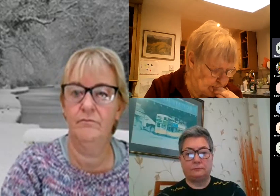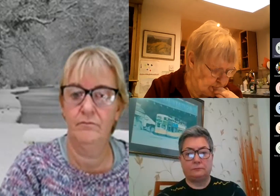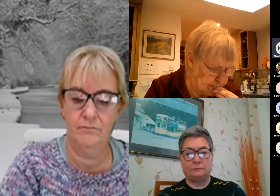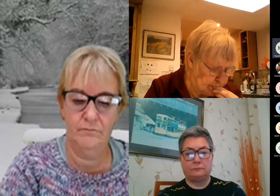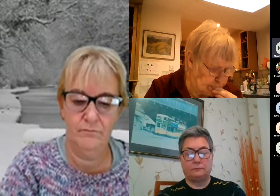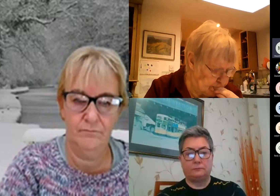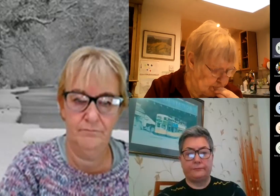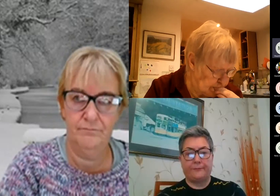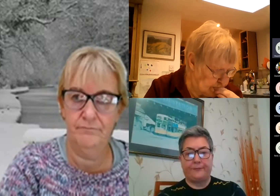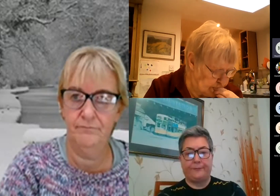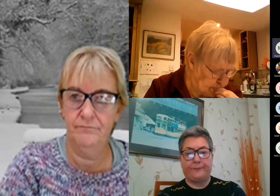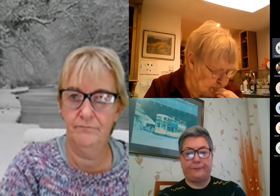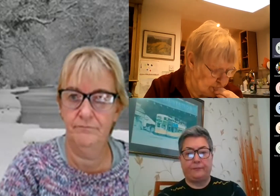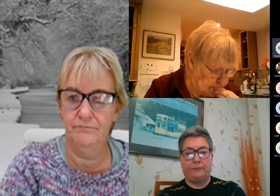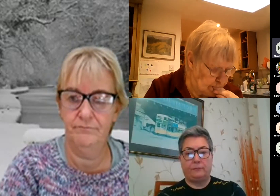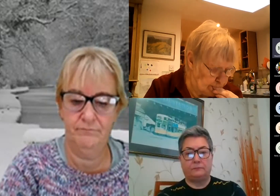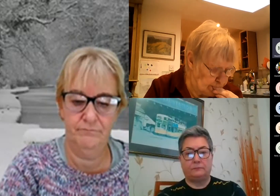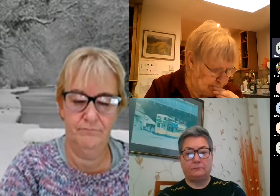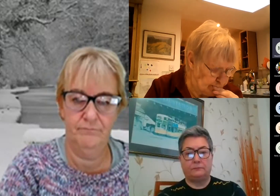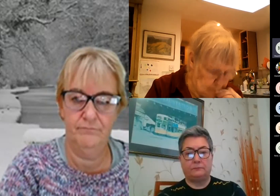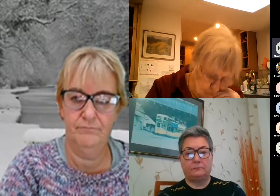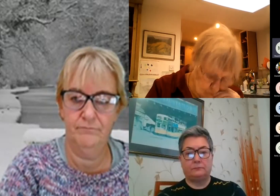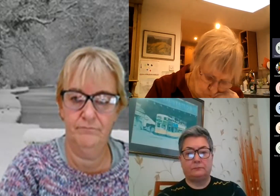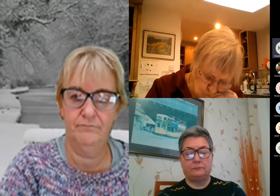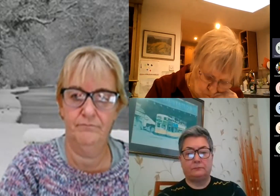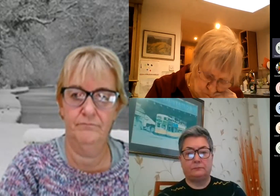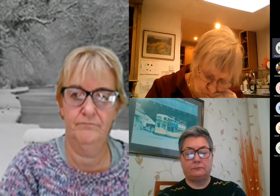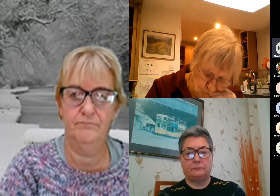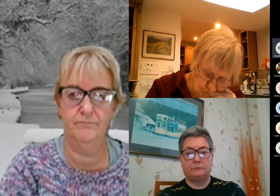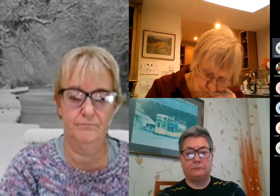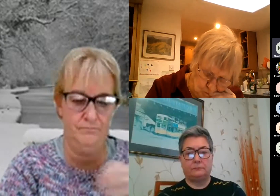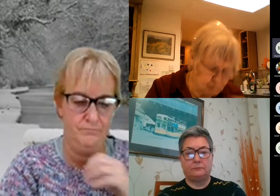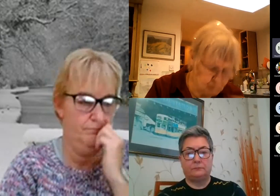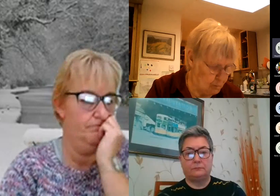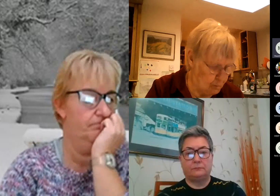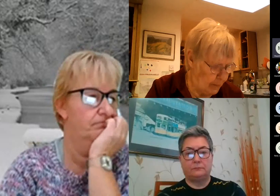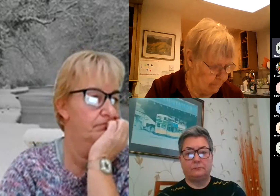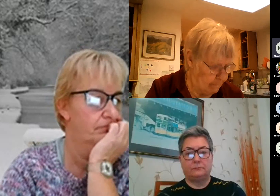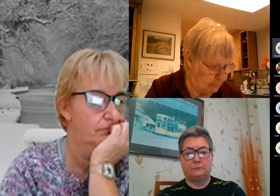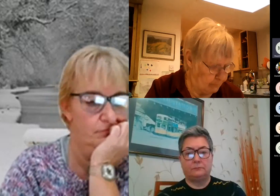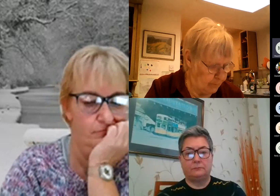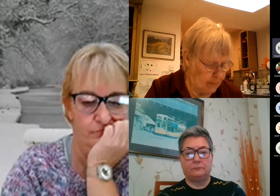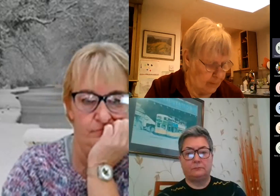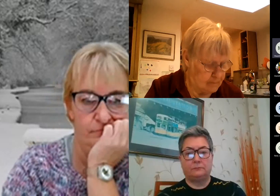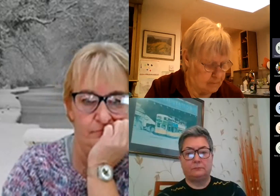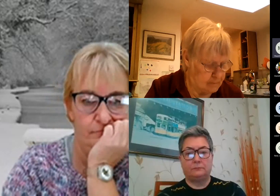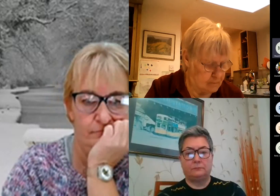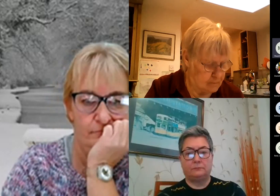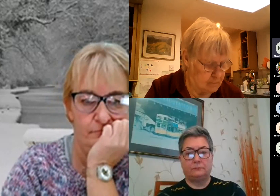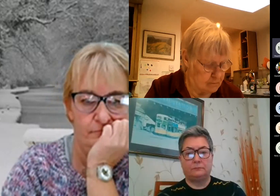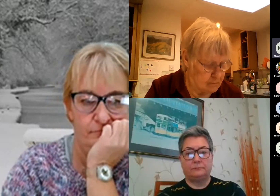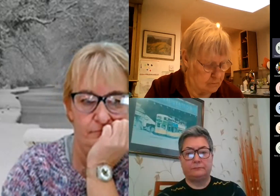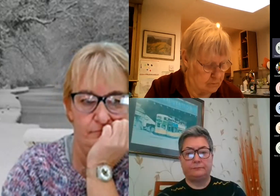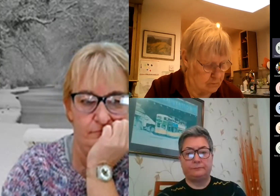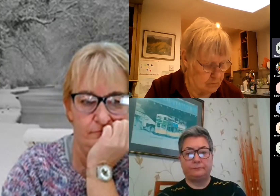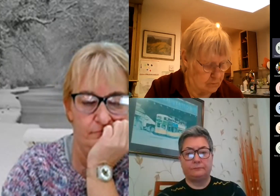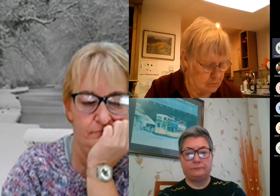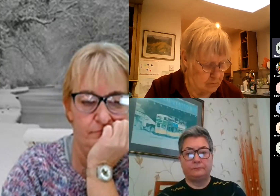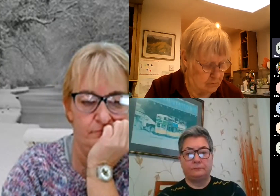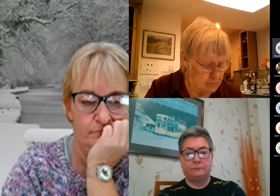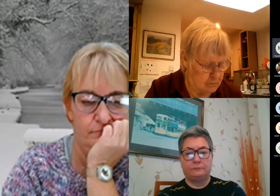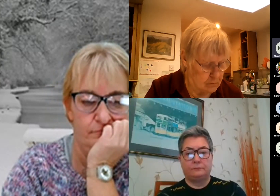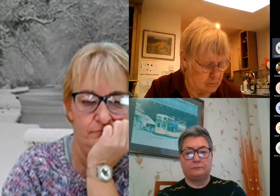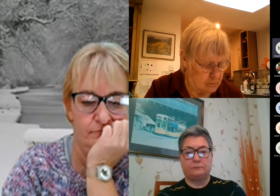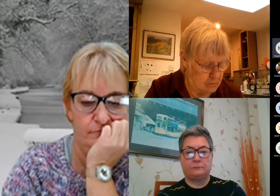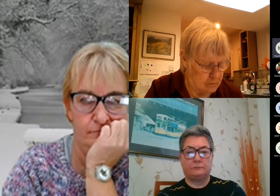why it wouldn't be reasonable for the tasks that you've identified that would benefit from not being in the